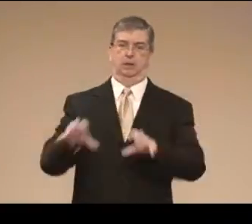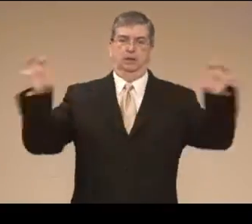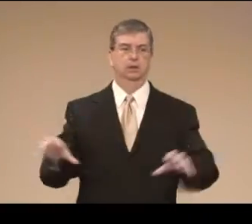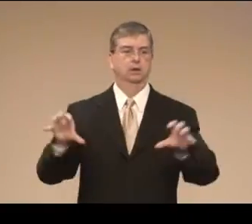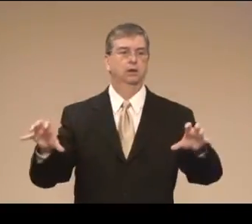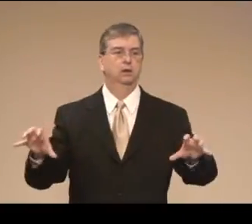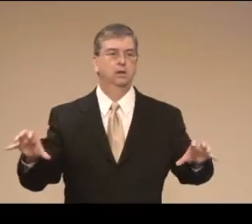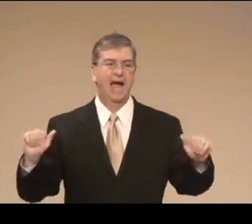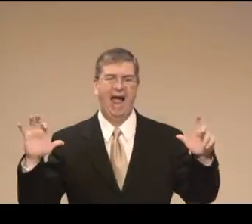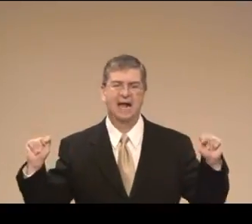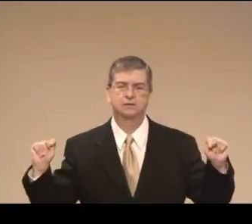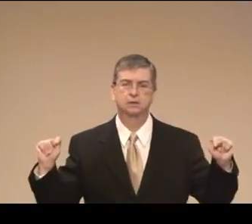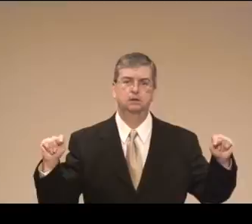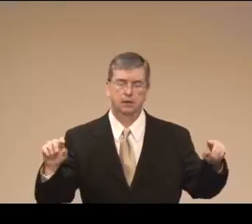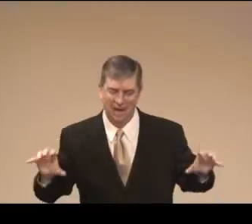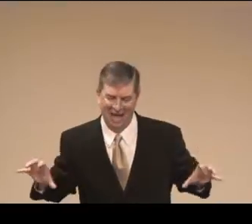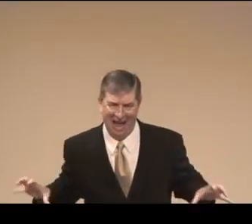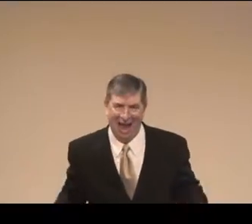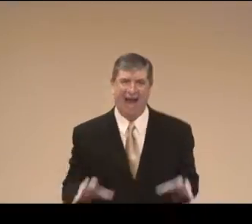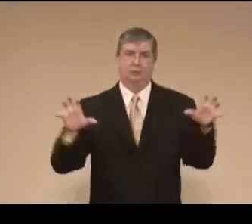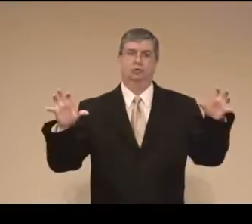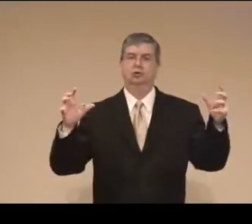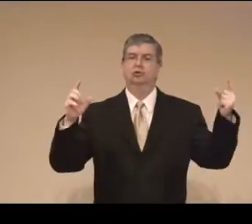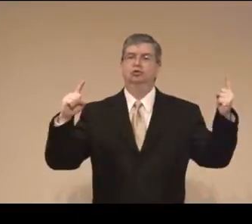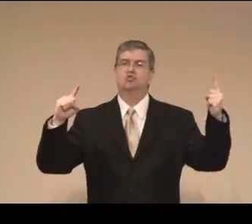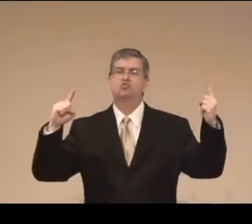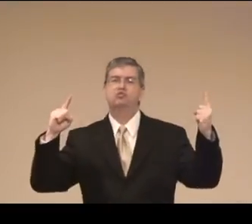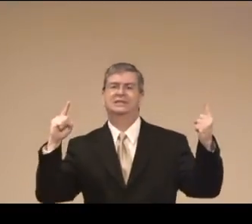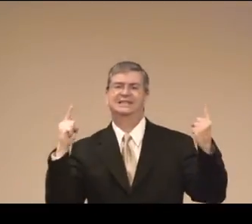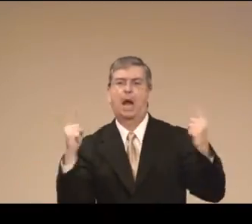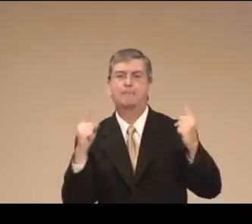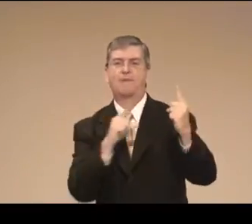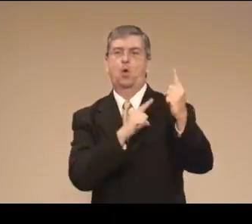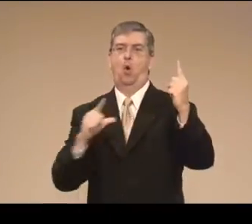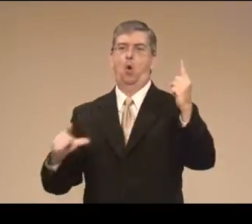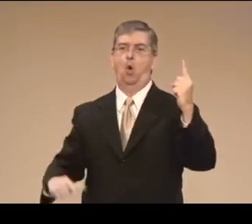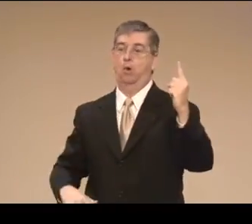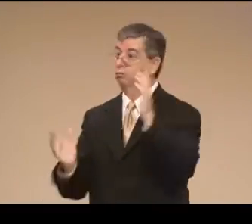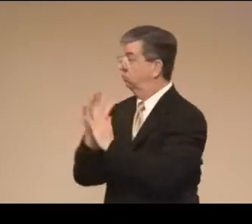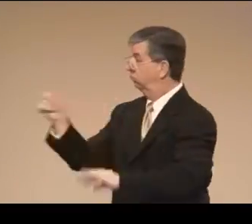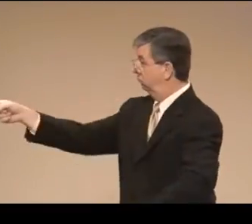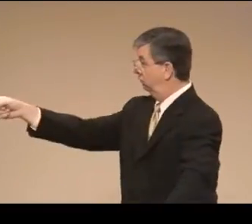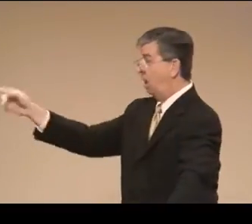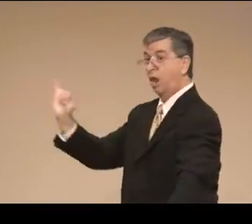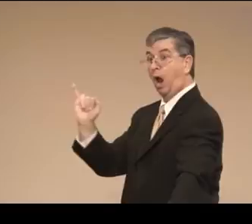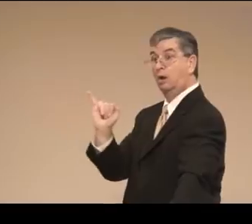Even without being educated. It's your actions to do something for the